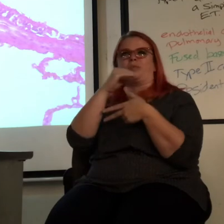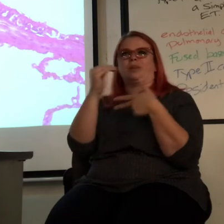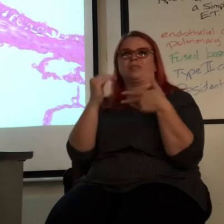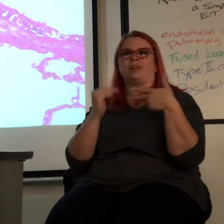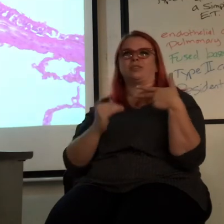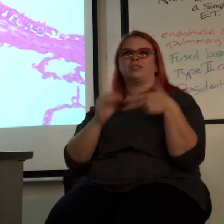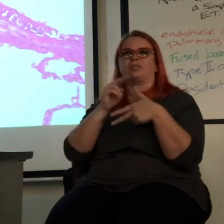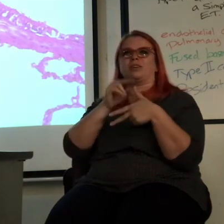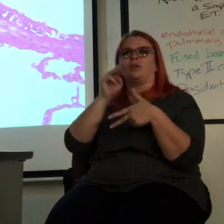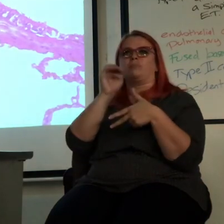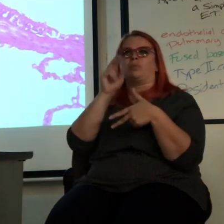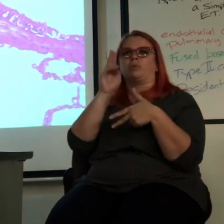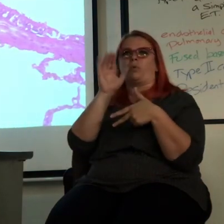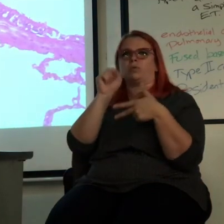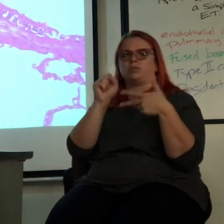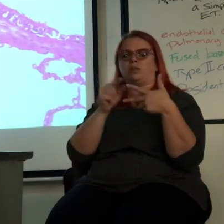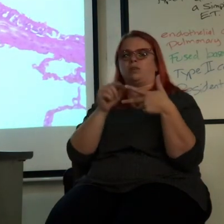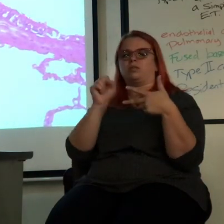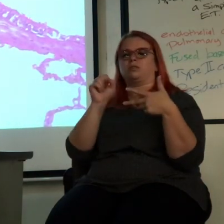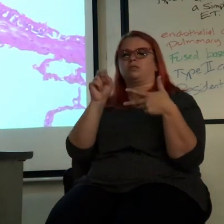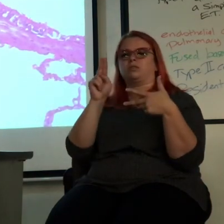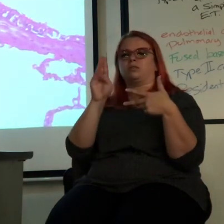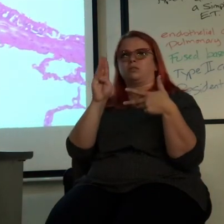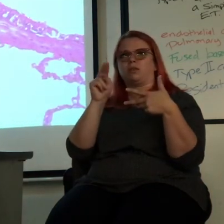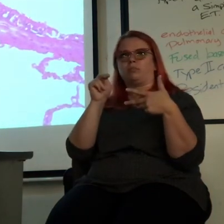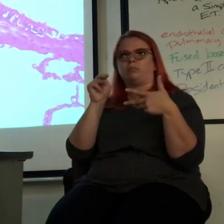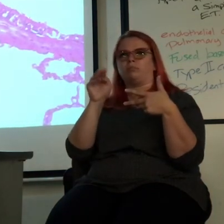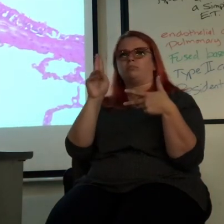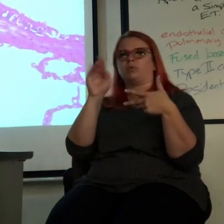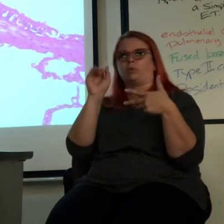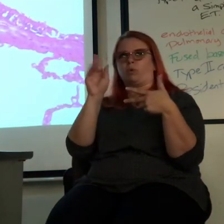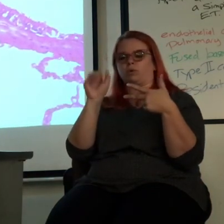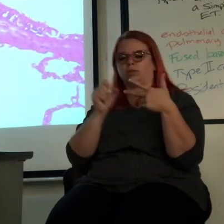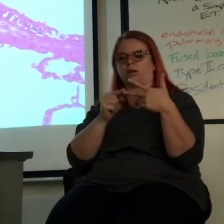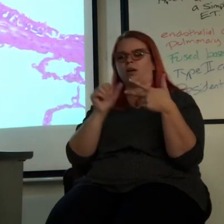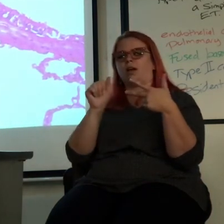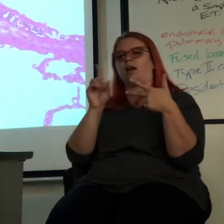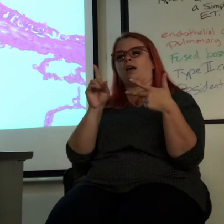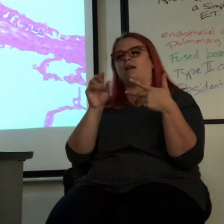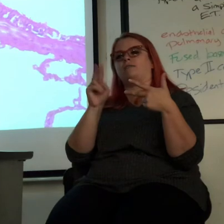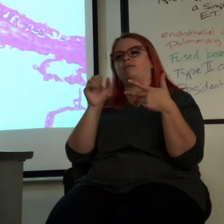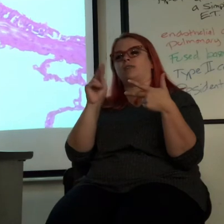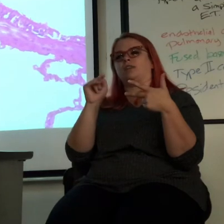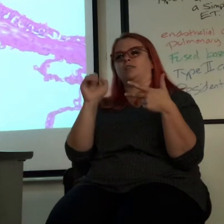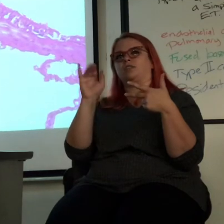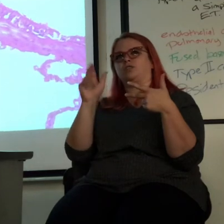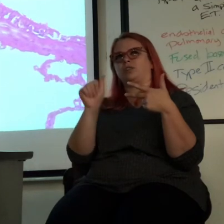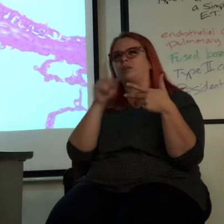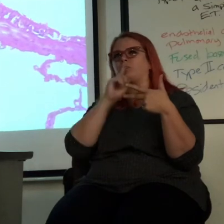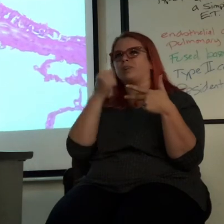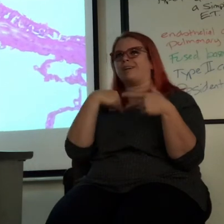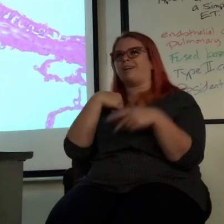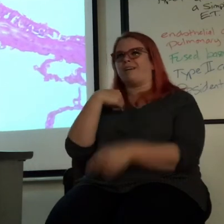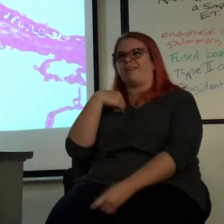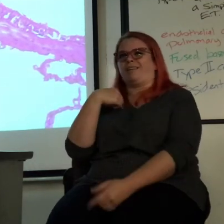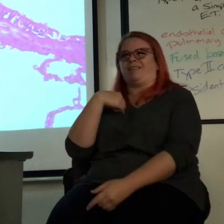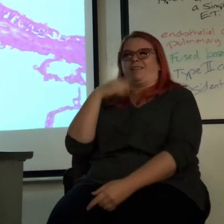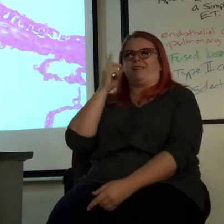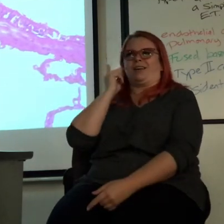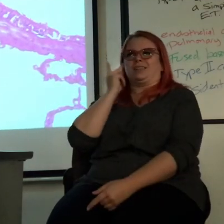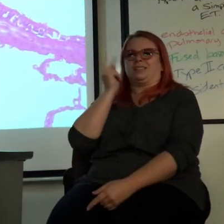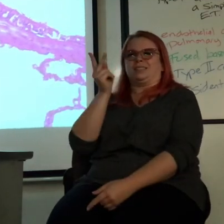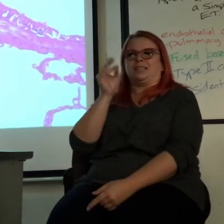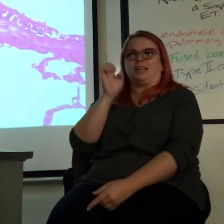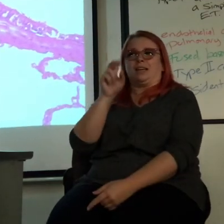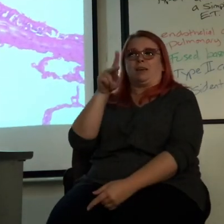adventitia? This is what a bronchial looks like. I just see an epithelium and several layers of smooth muscle cells. There's no